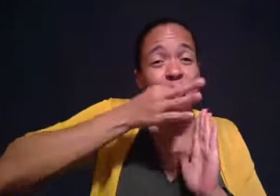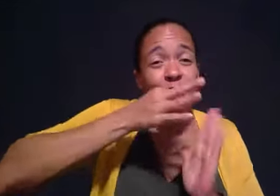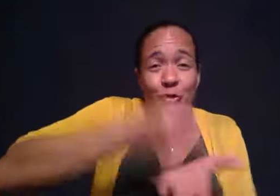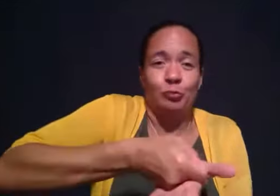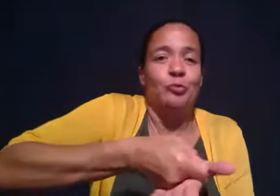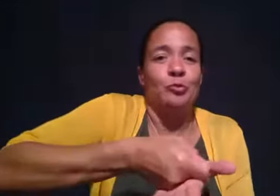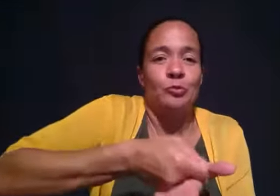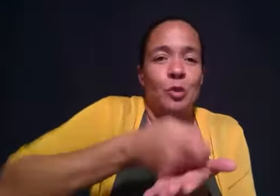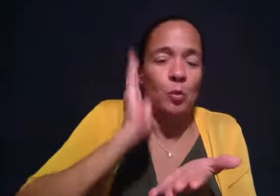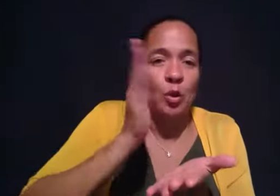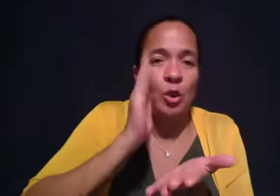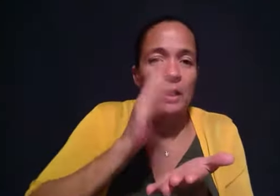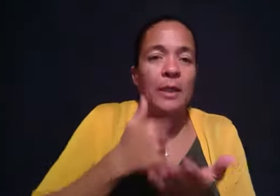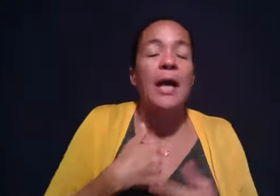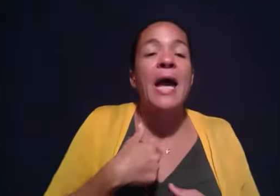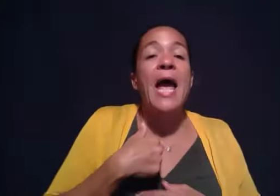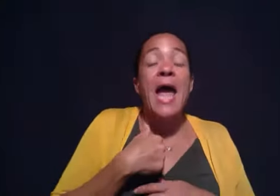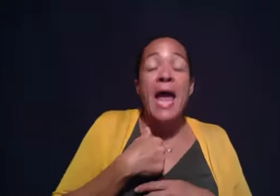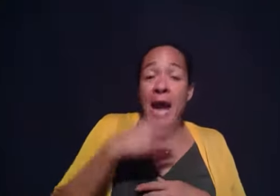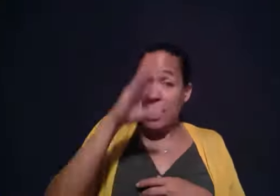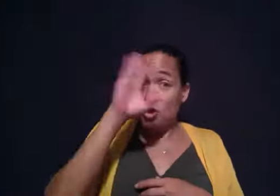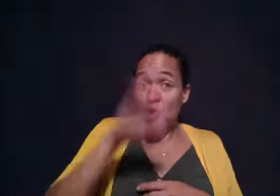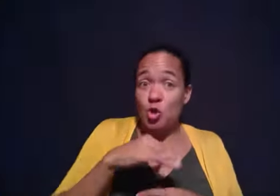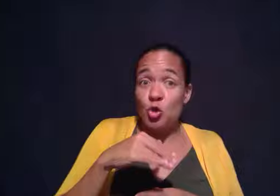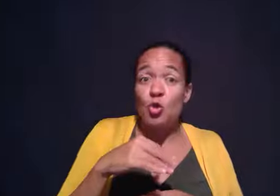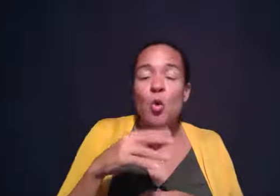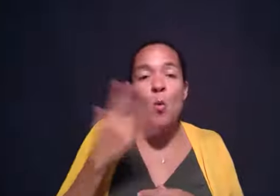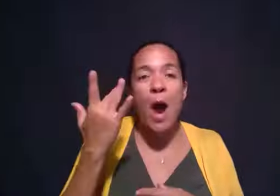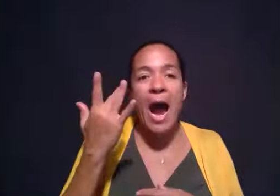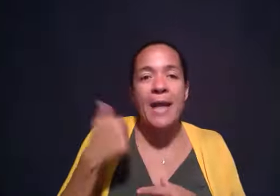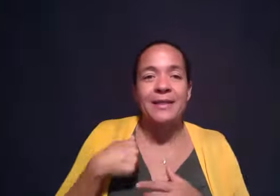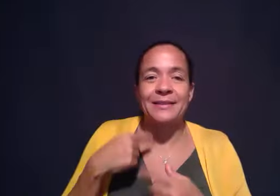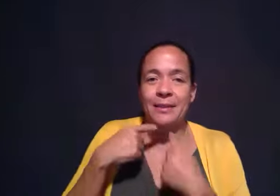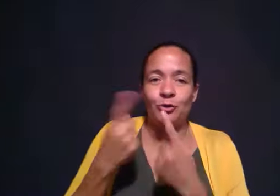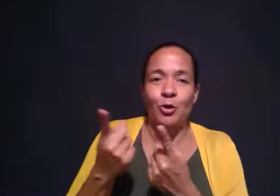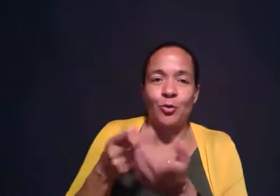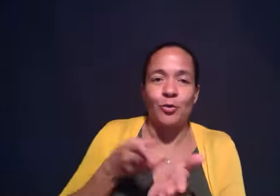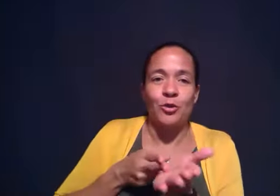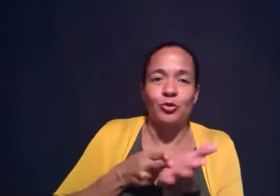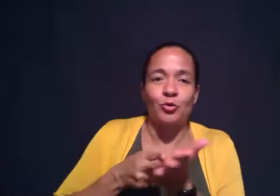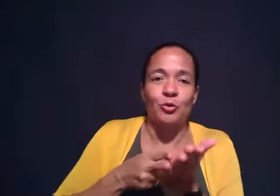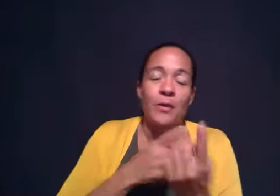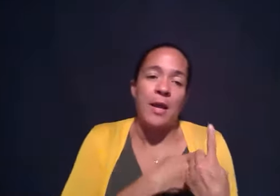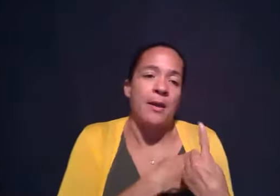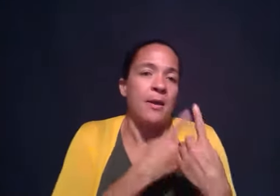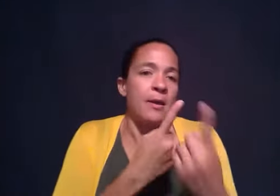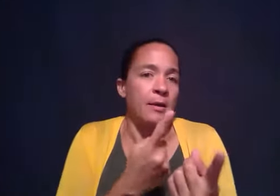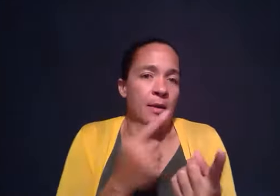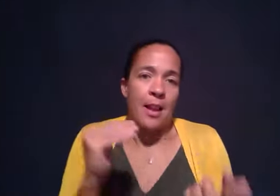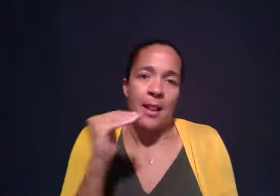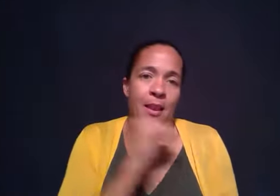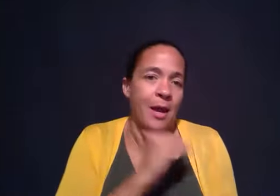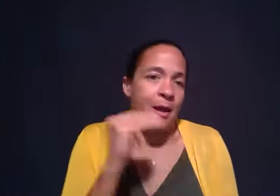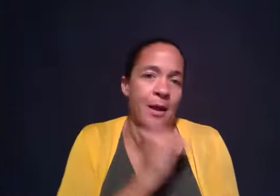truth, which surprised me. I've been a liar a lot longer than I've been a drunk. Like, I am an accomplished